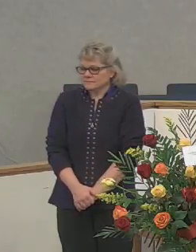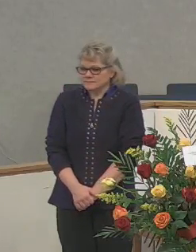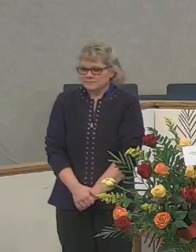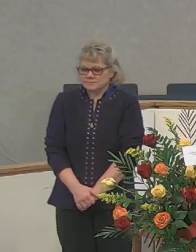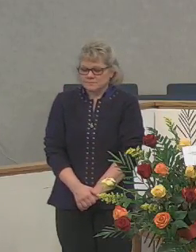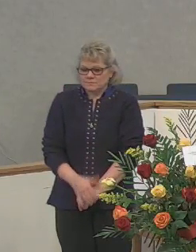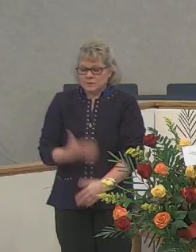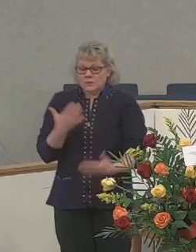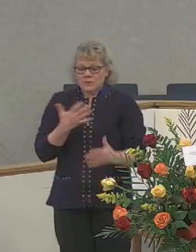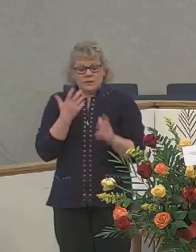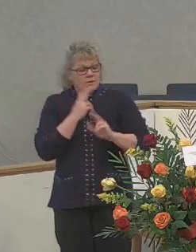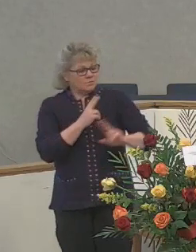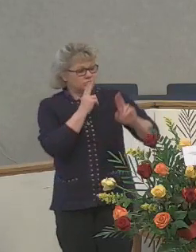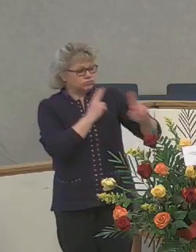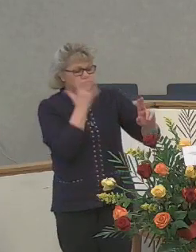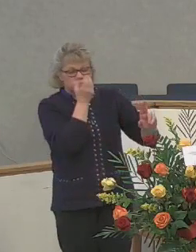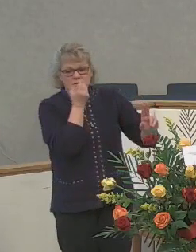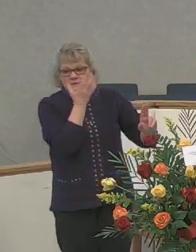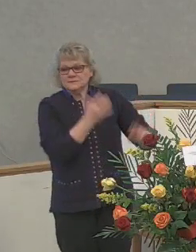tribute.